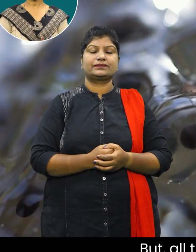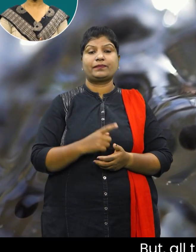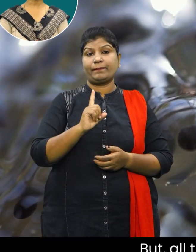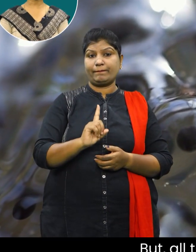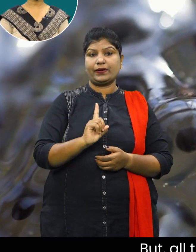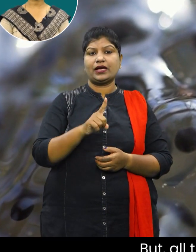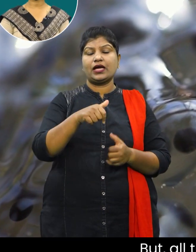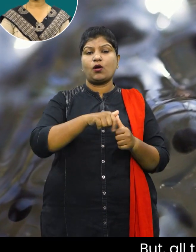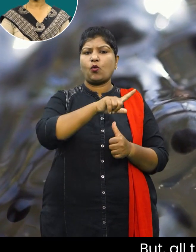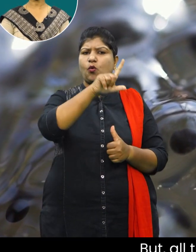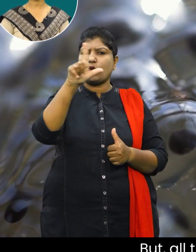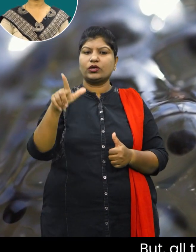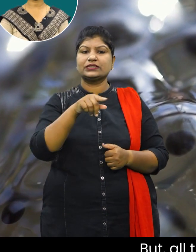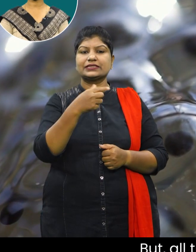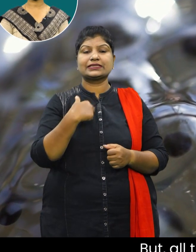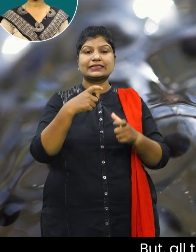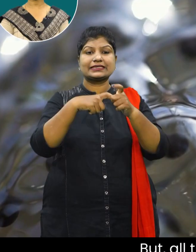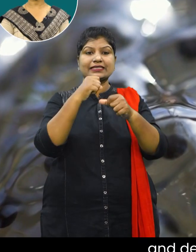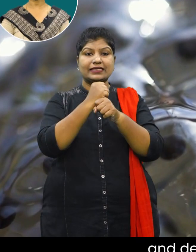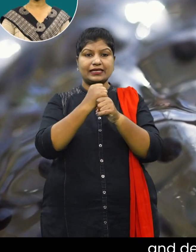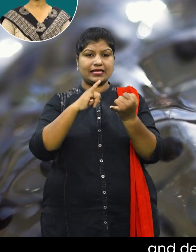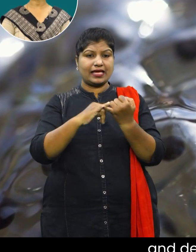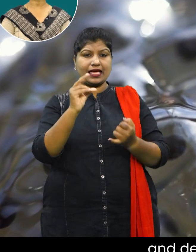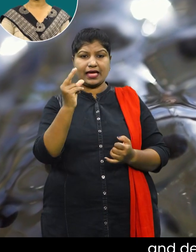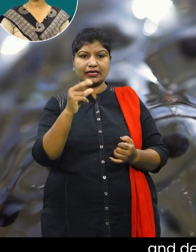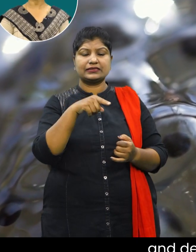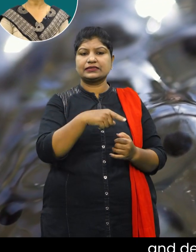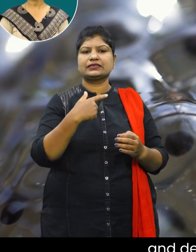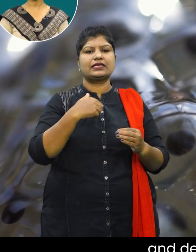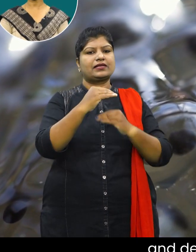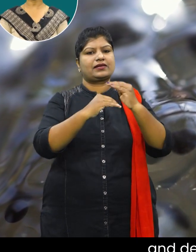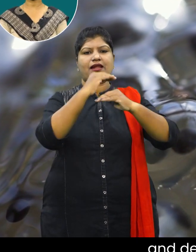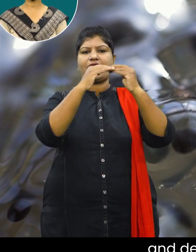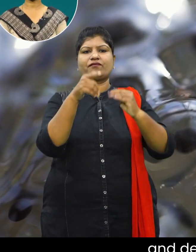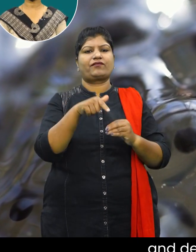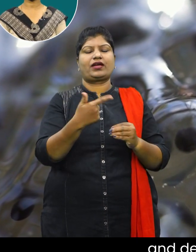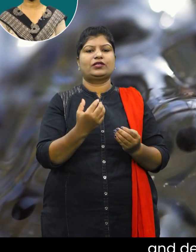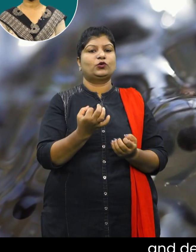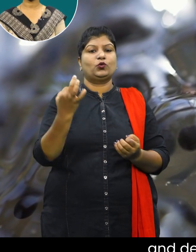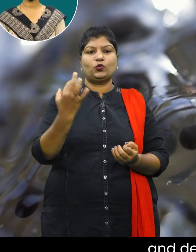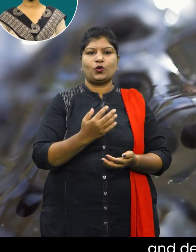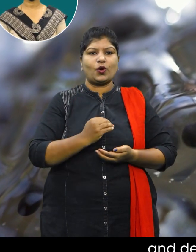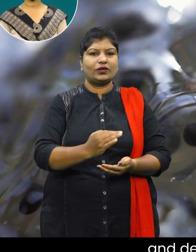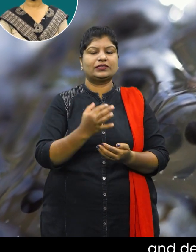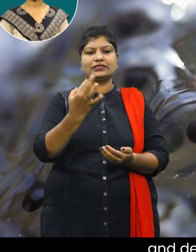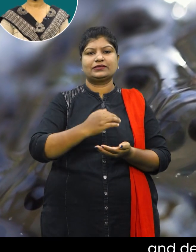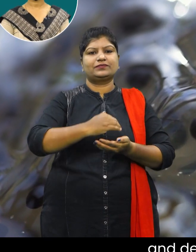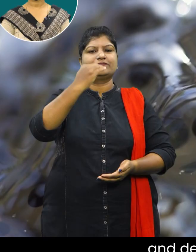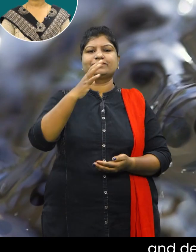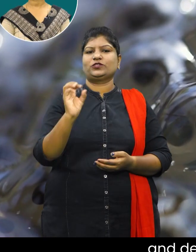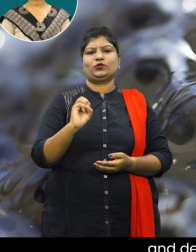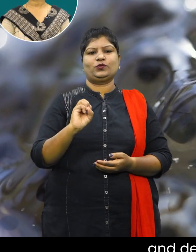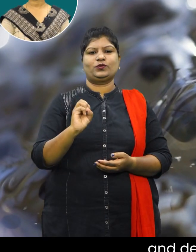But all the eggs do not get fertilized and developed into new individuals.